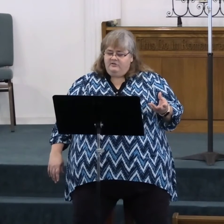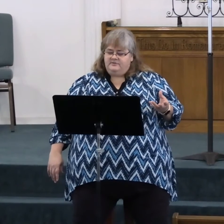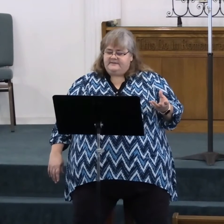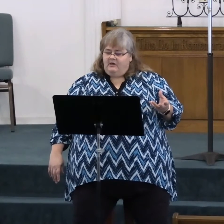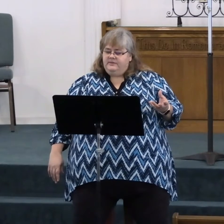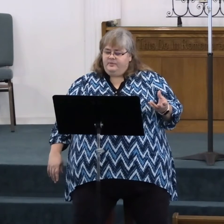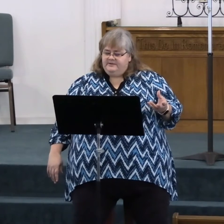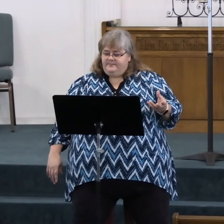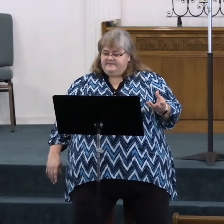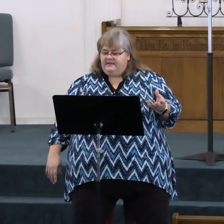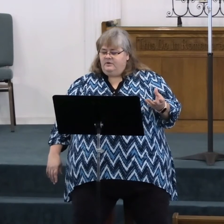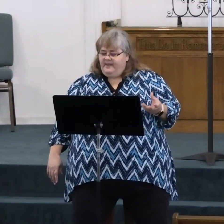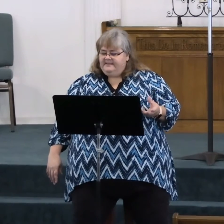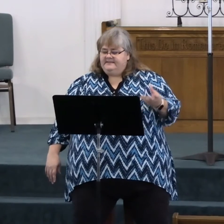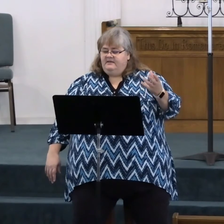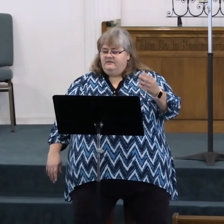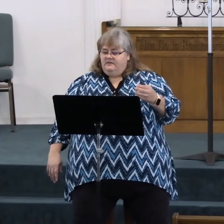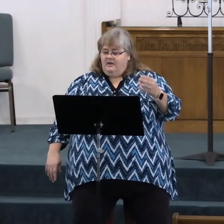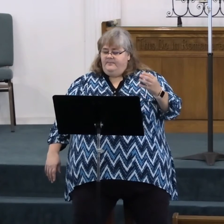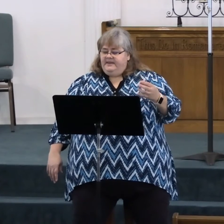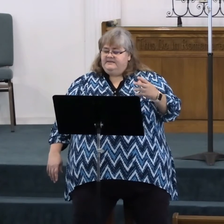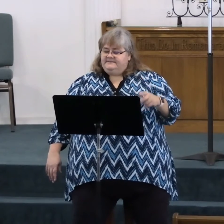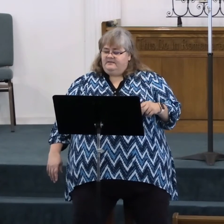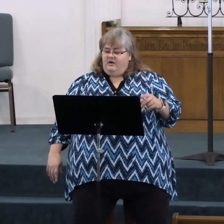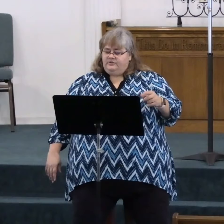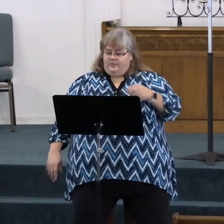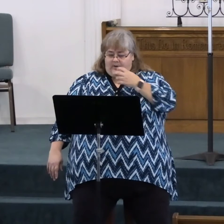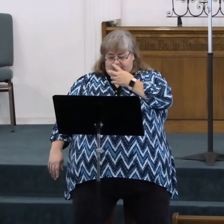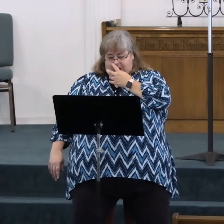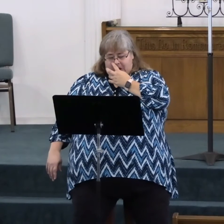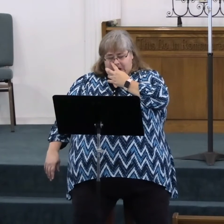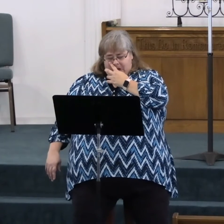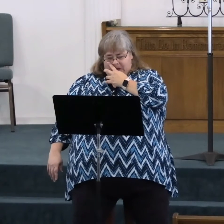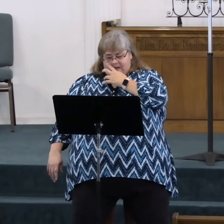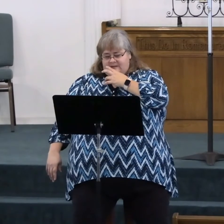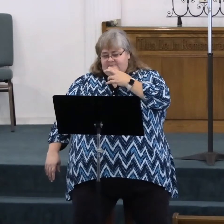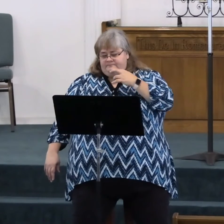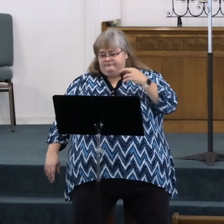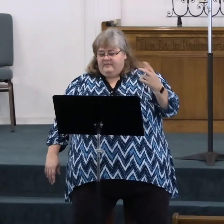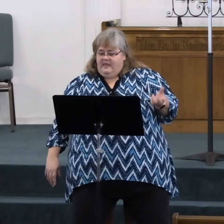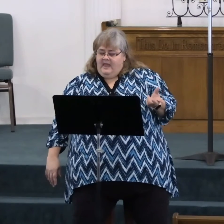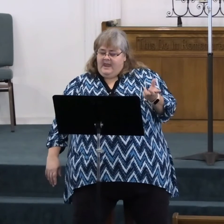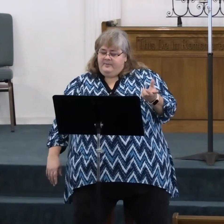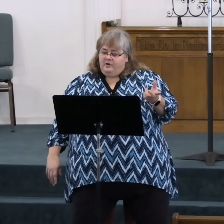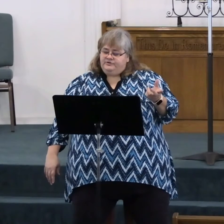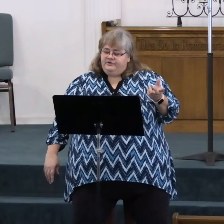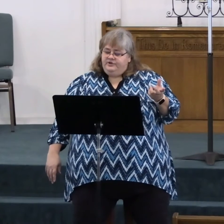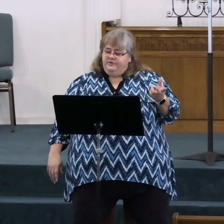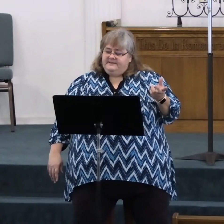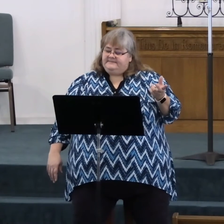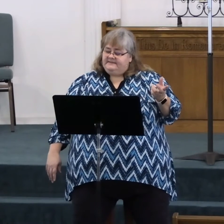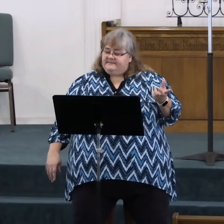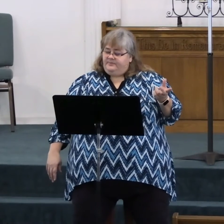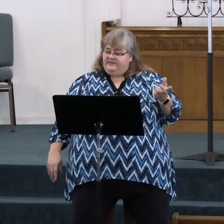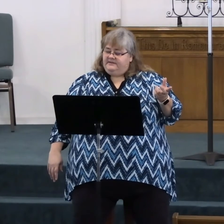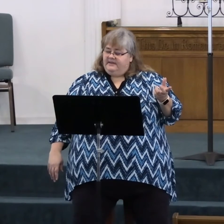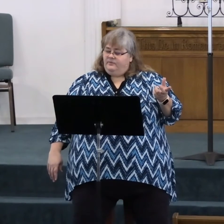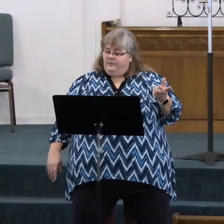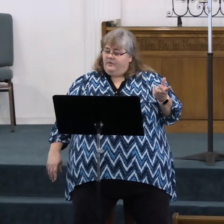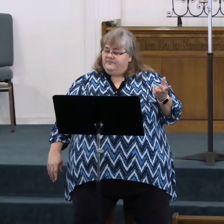follows godly principles and obeys obedience to God's word. A person who is disciplined in the word of